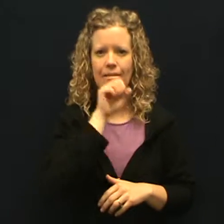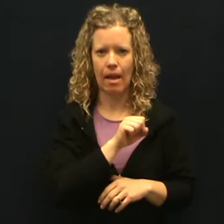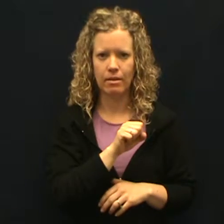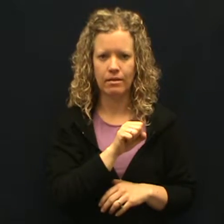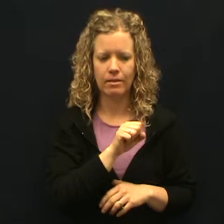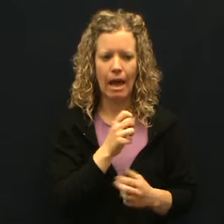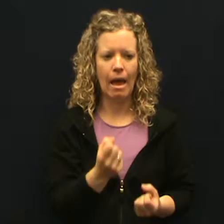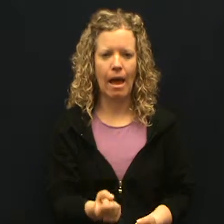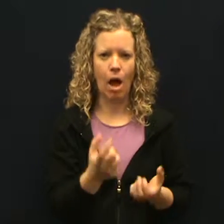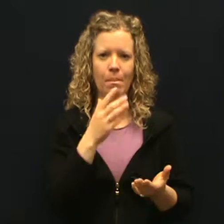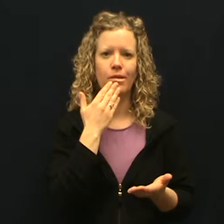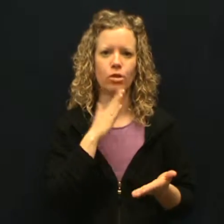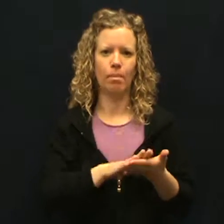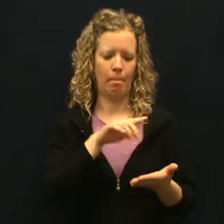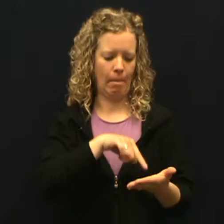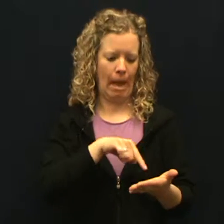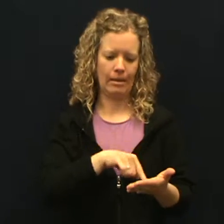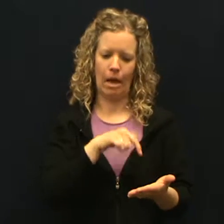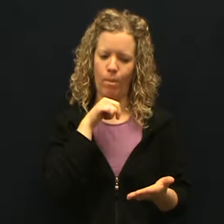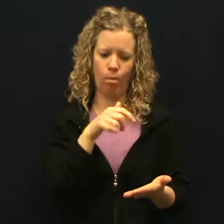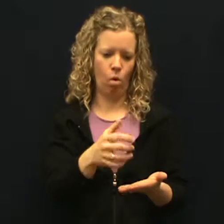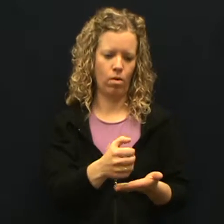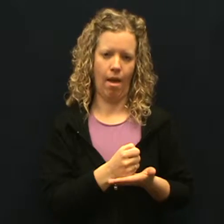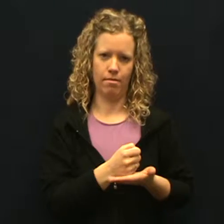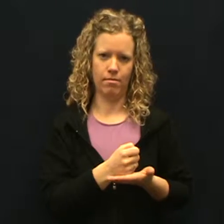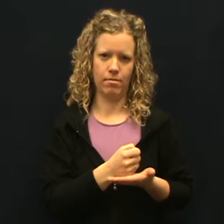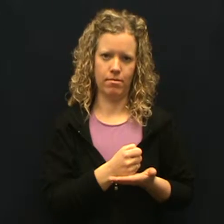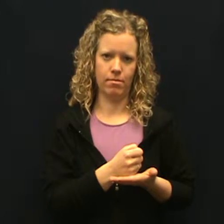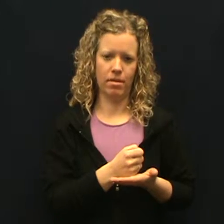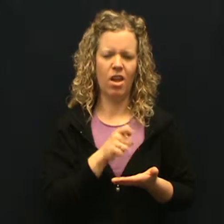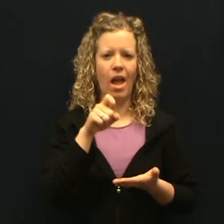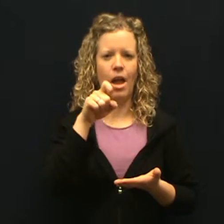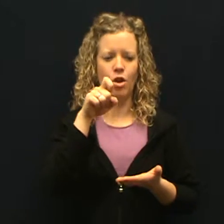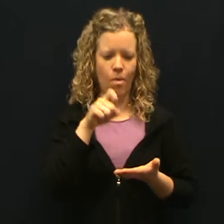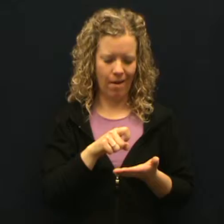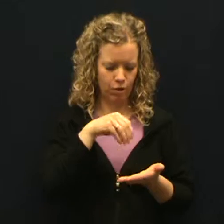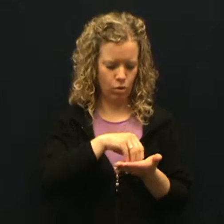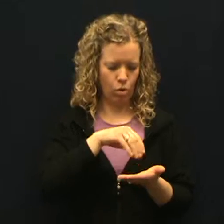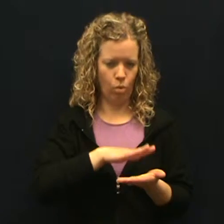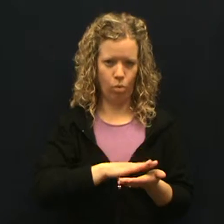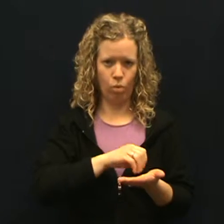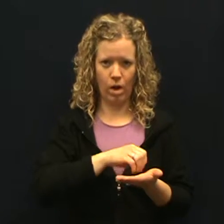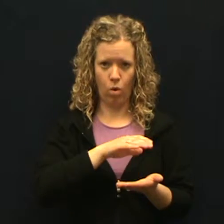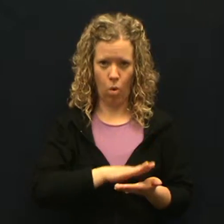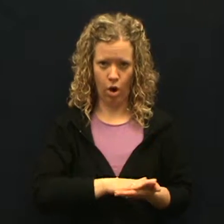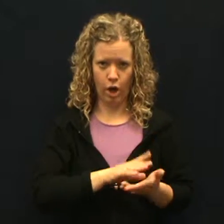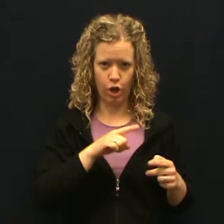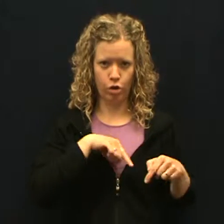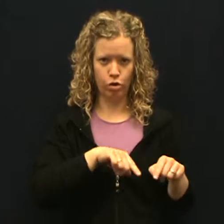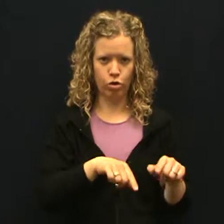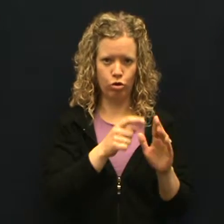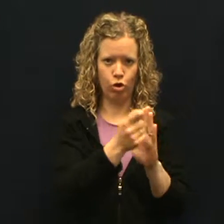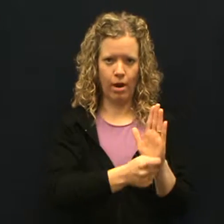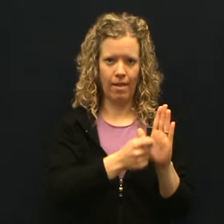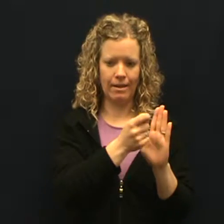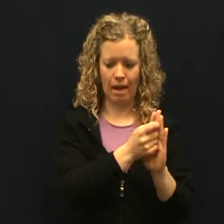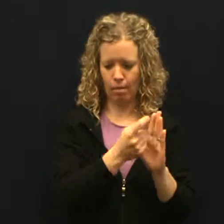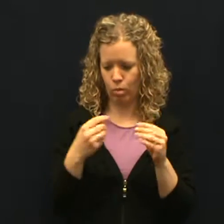debt expense, and we have to account for it in the same period that we made the related sales. So